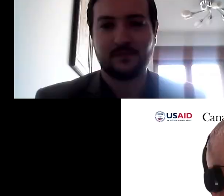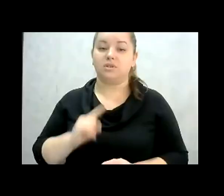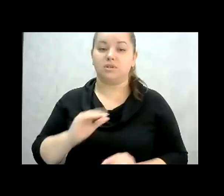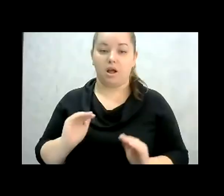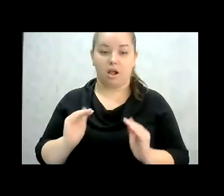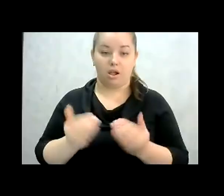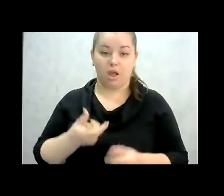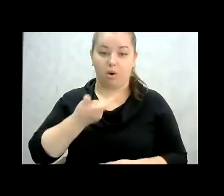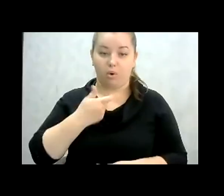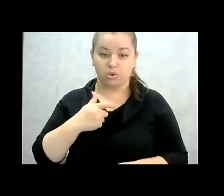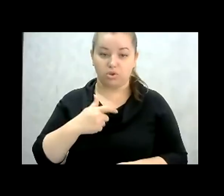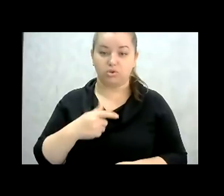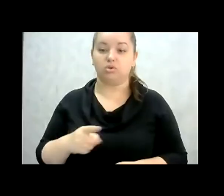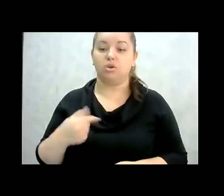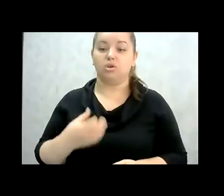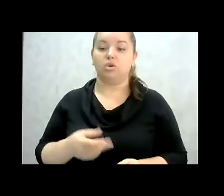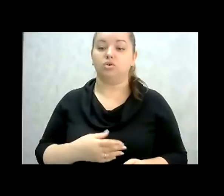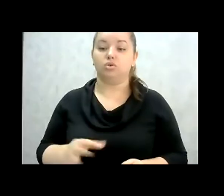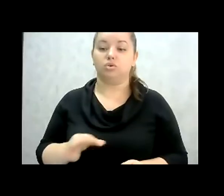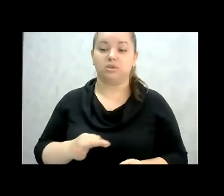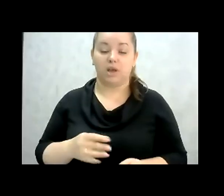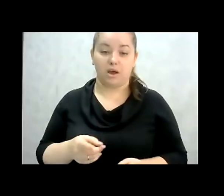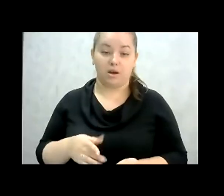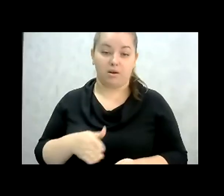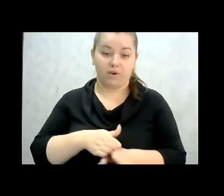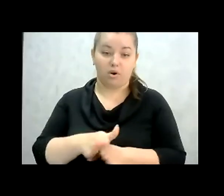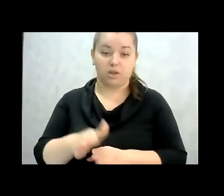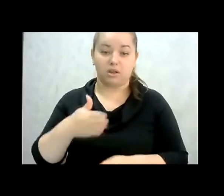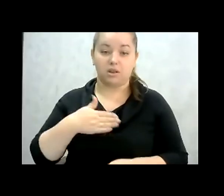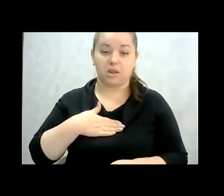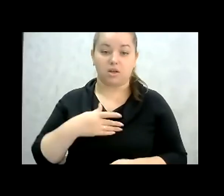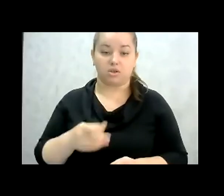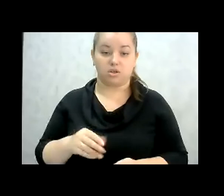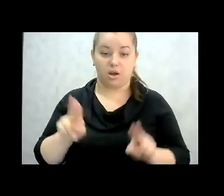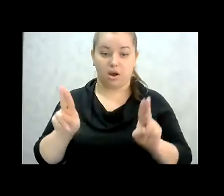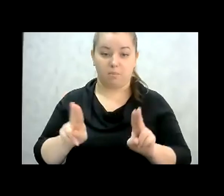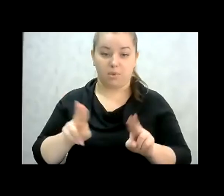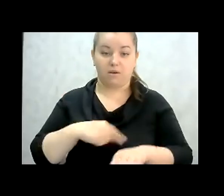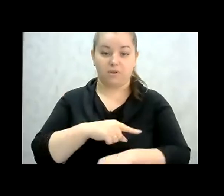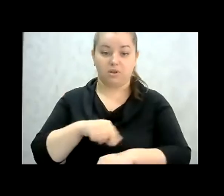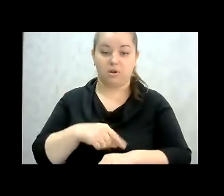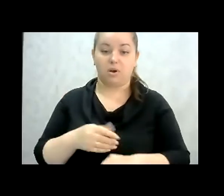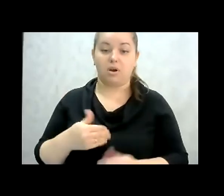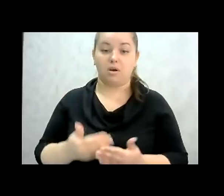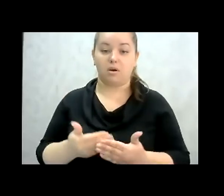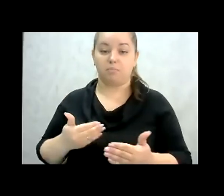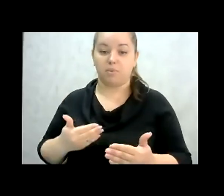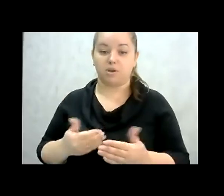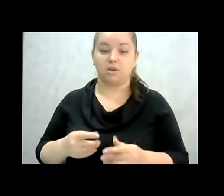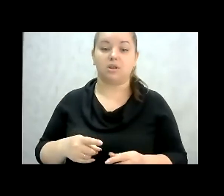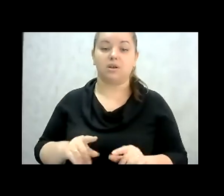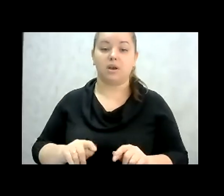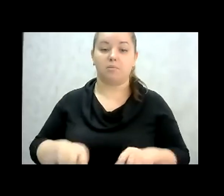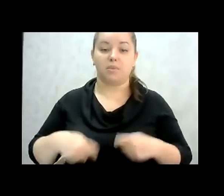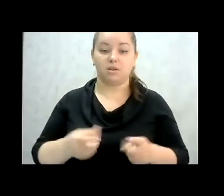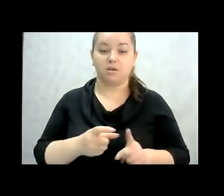to the representative from the ODIHR, I would also say that in this panel, we will also hear